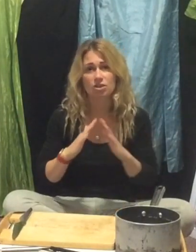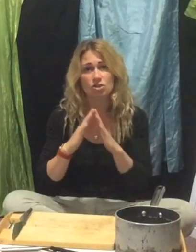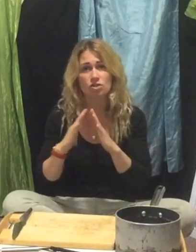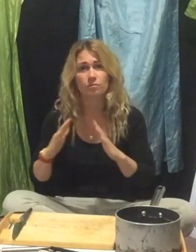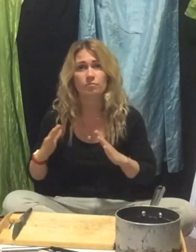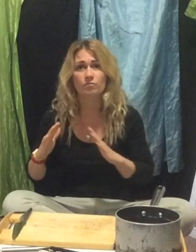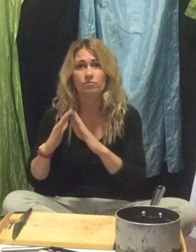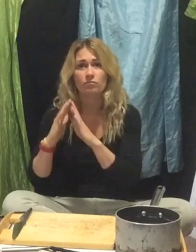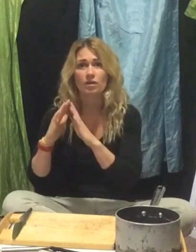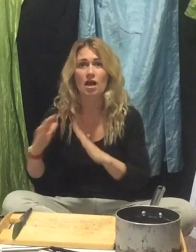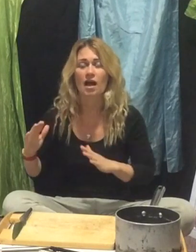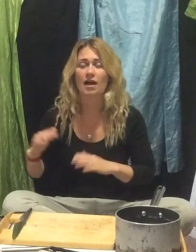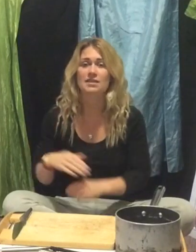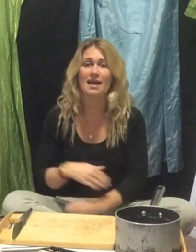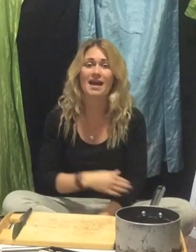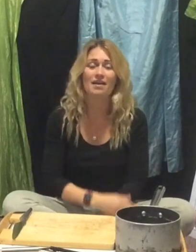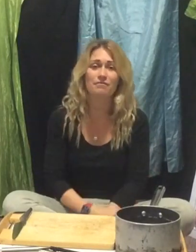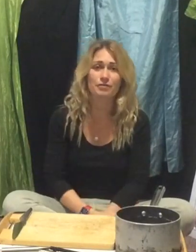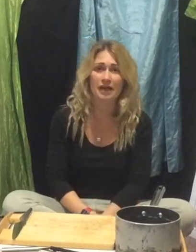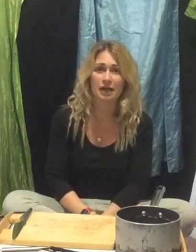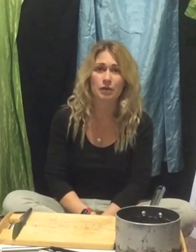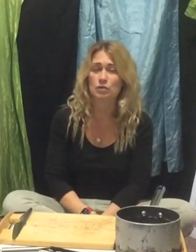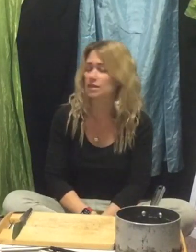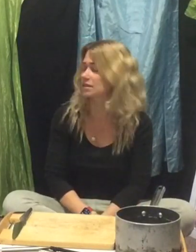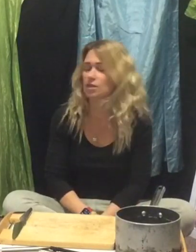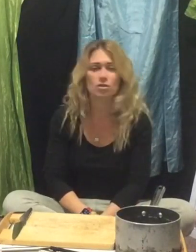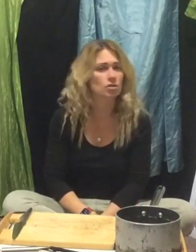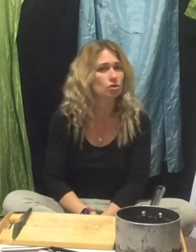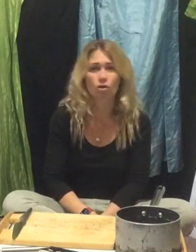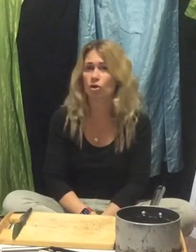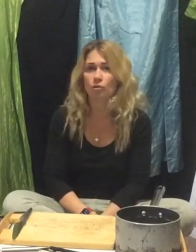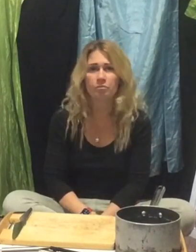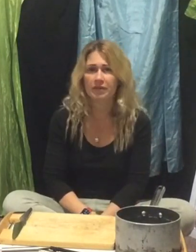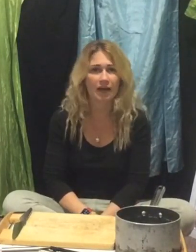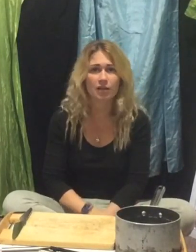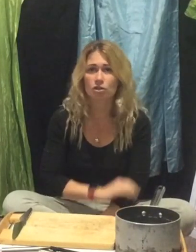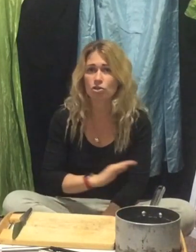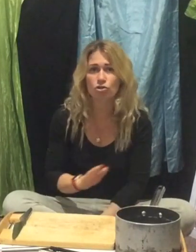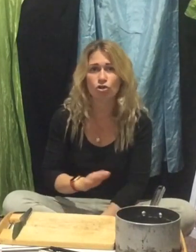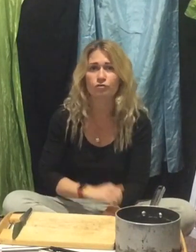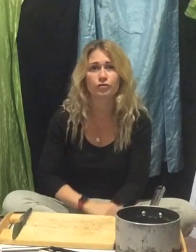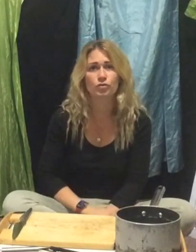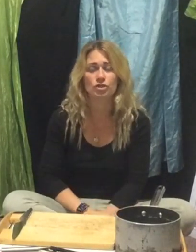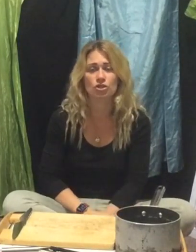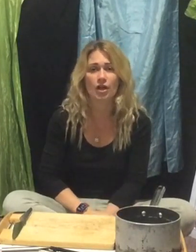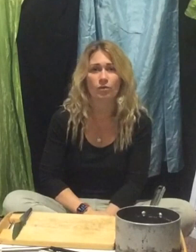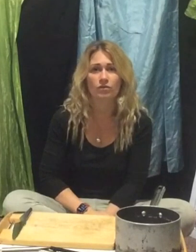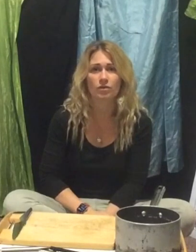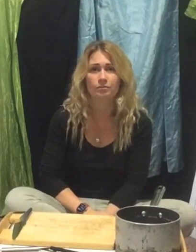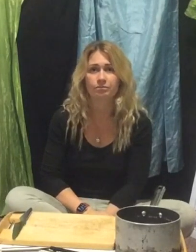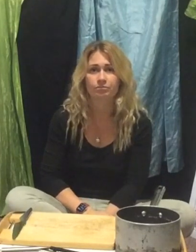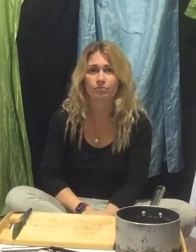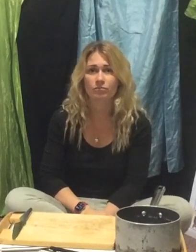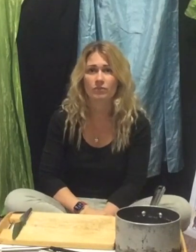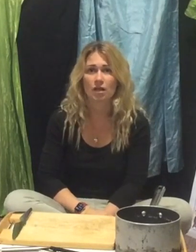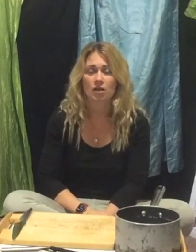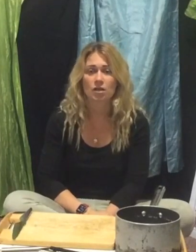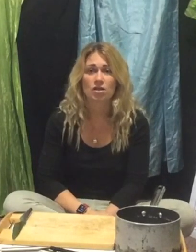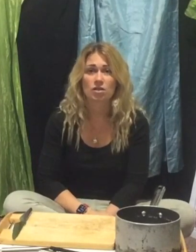village and every house said no, they had no food to share with them. So